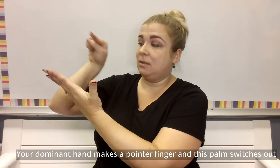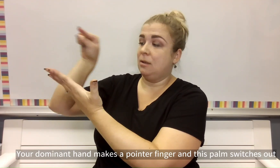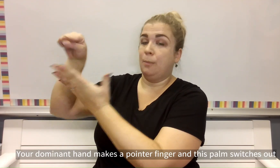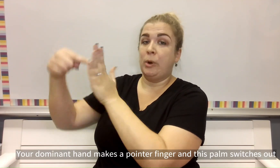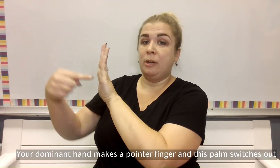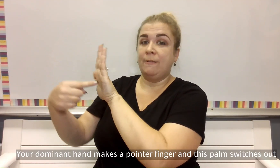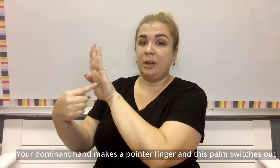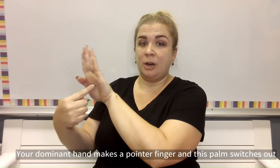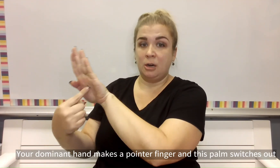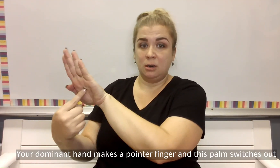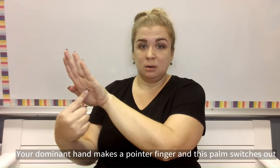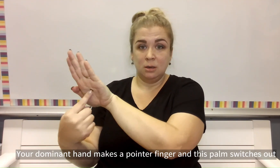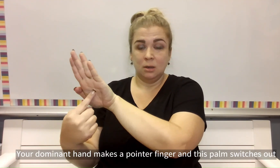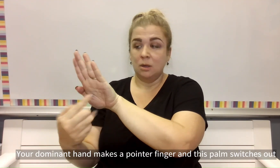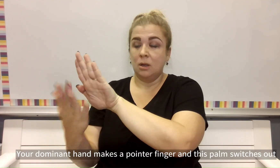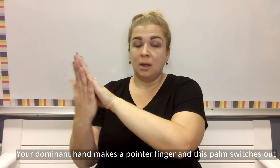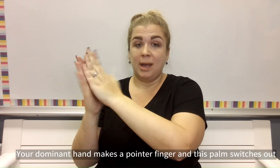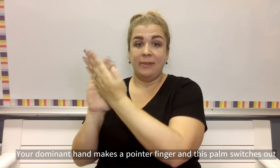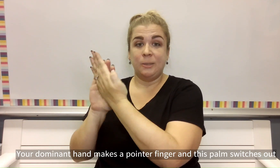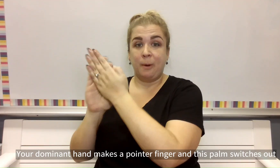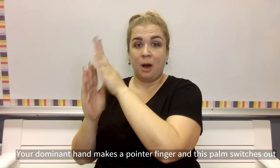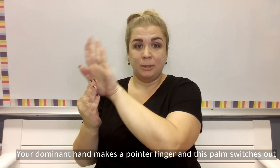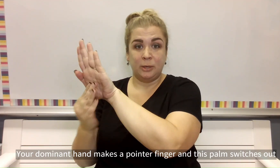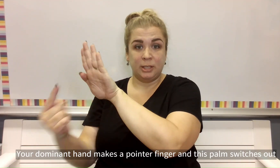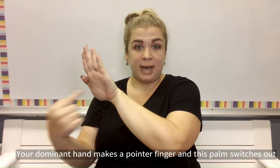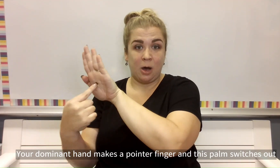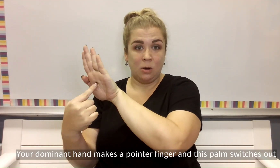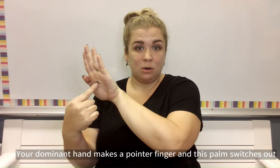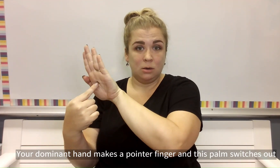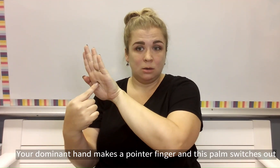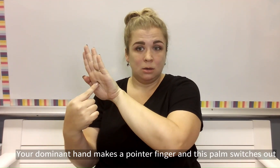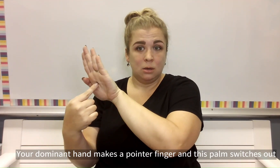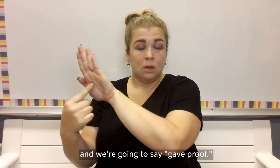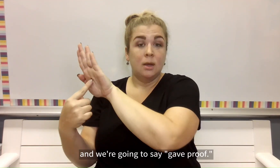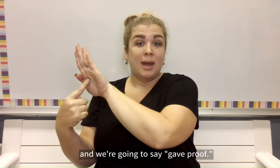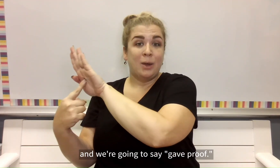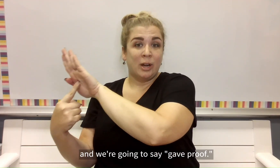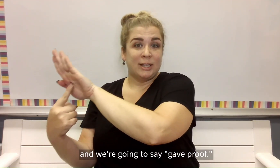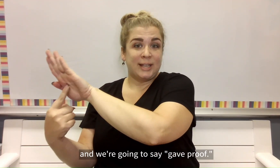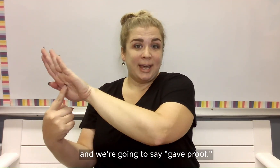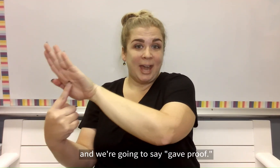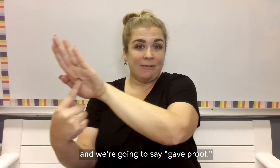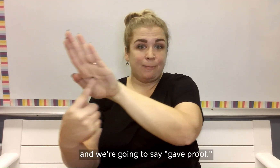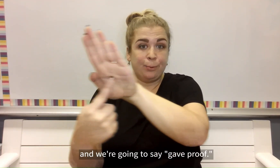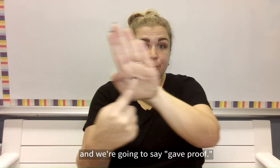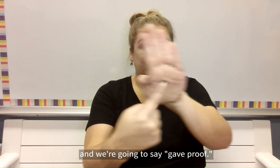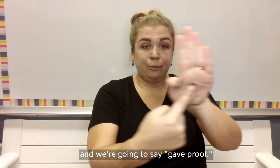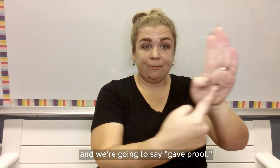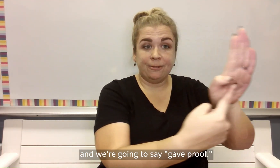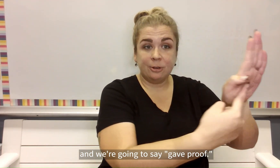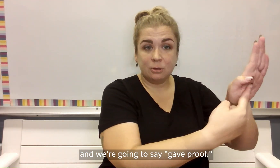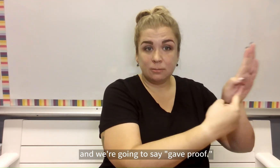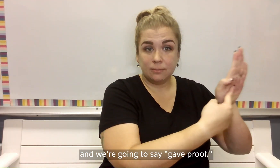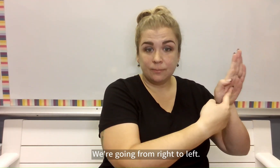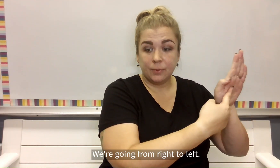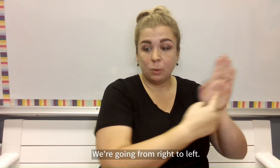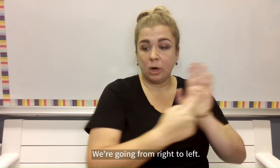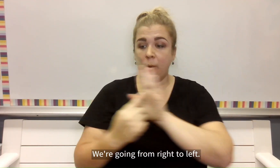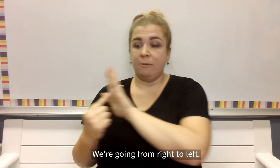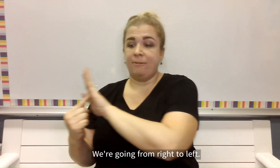a pointer finger, and this palm switches out. And we're going to say gave proof. We're going